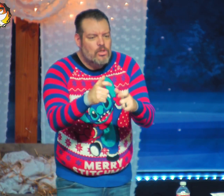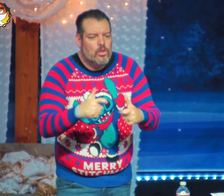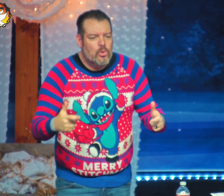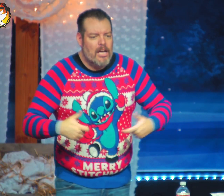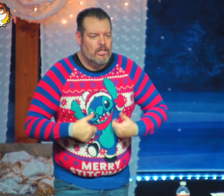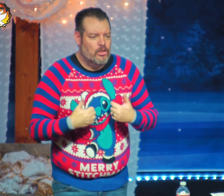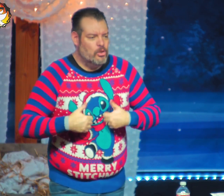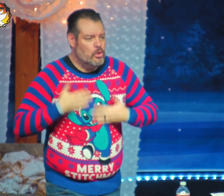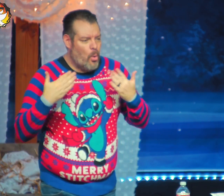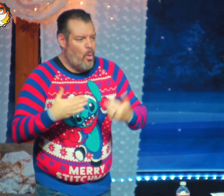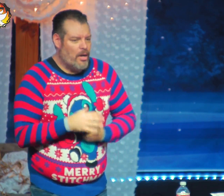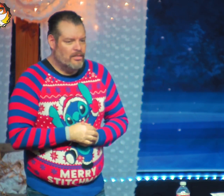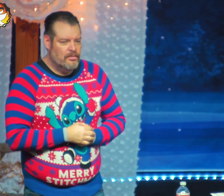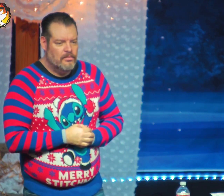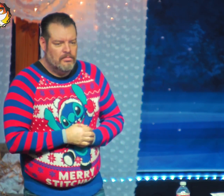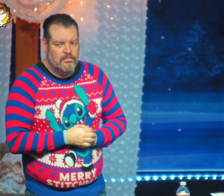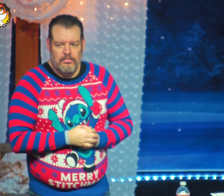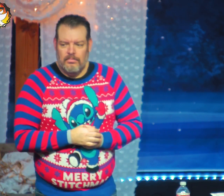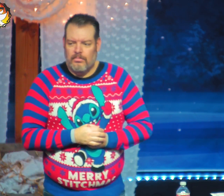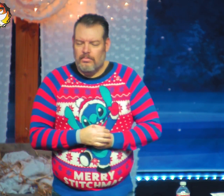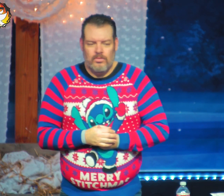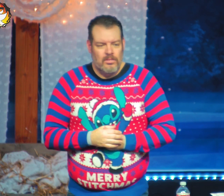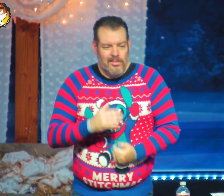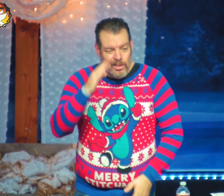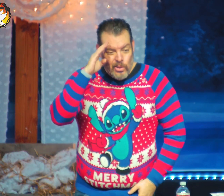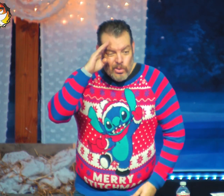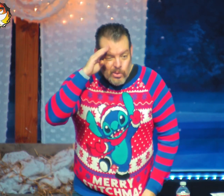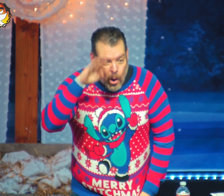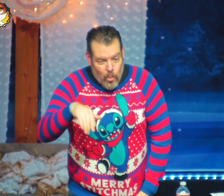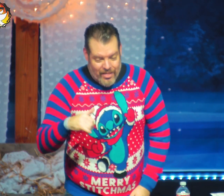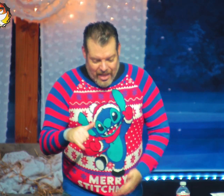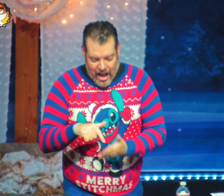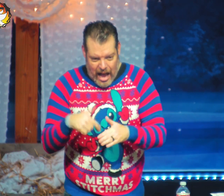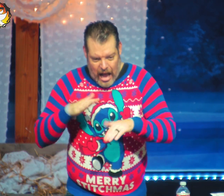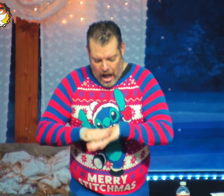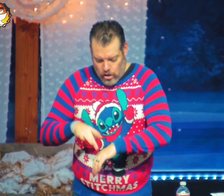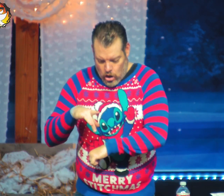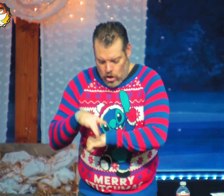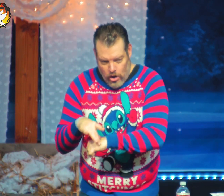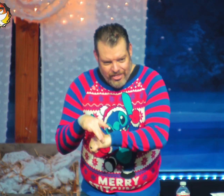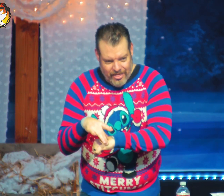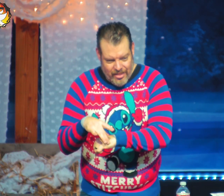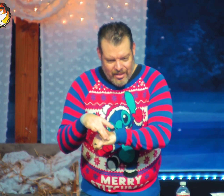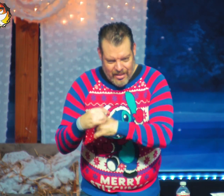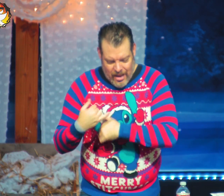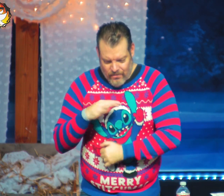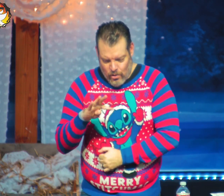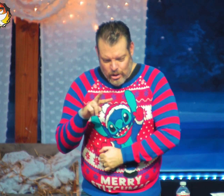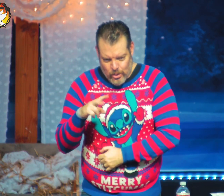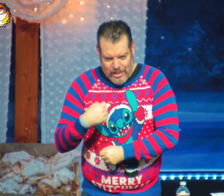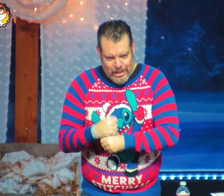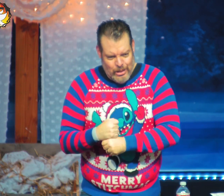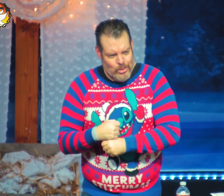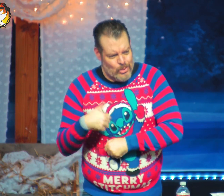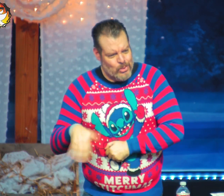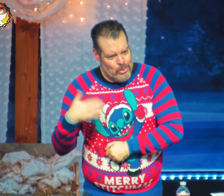no hope. But don't be afraid because you have a gift, a free gift of life.